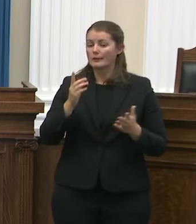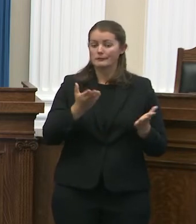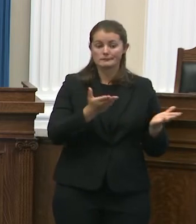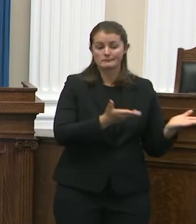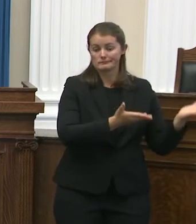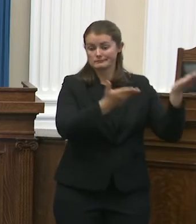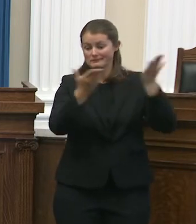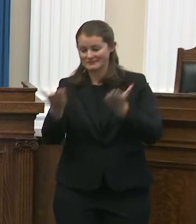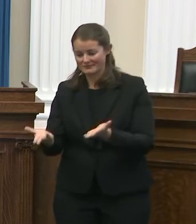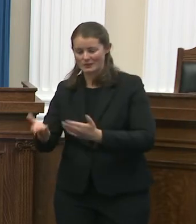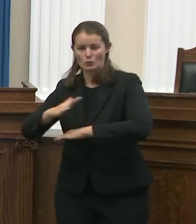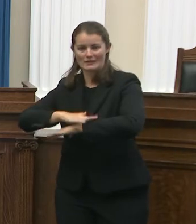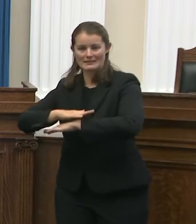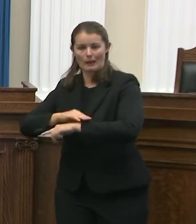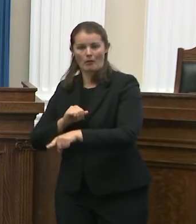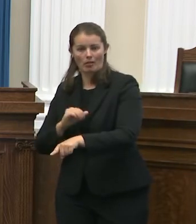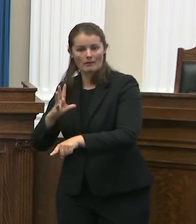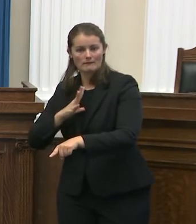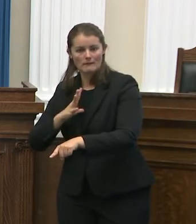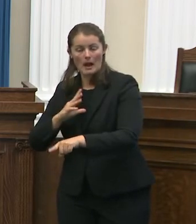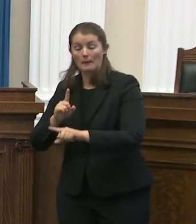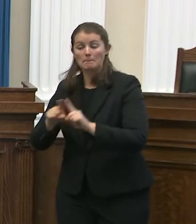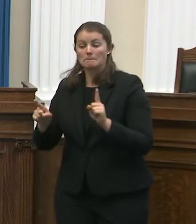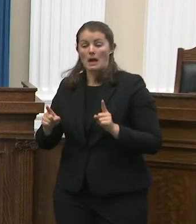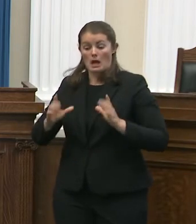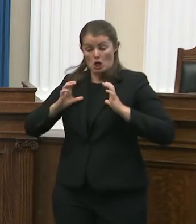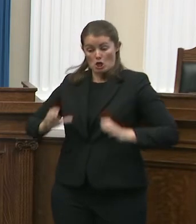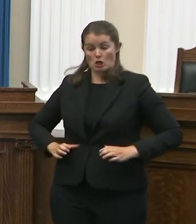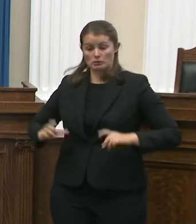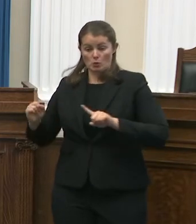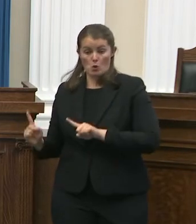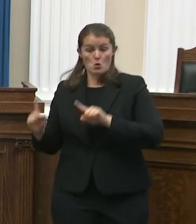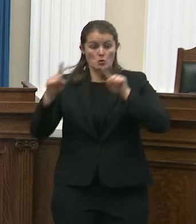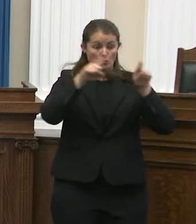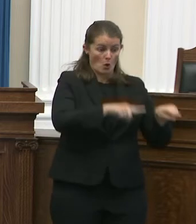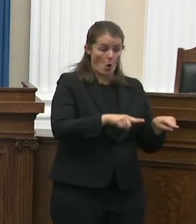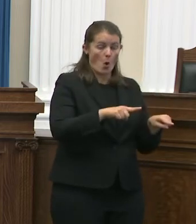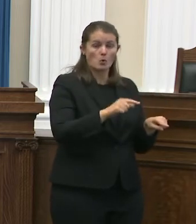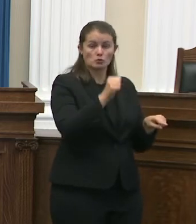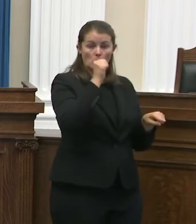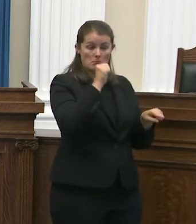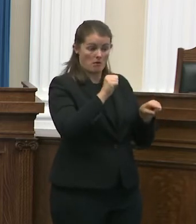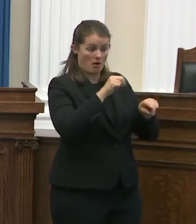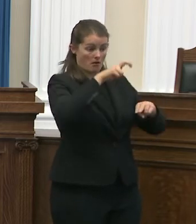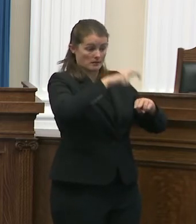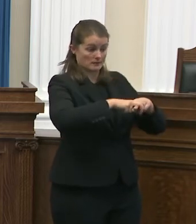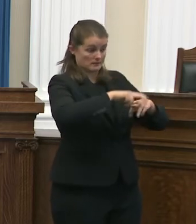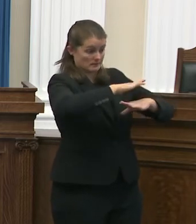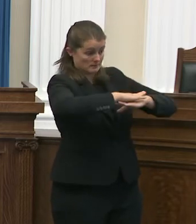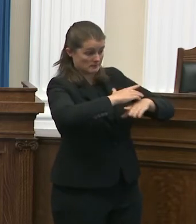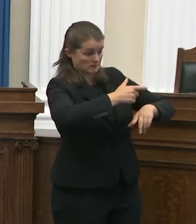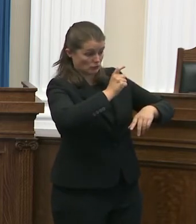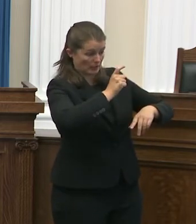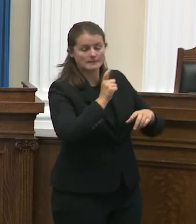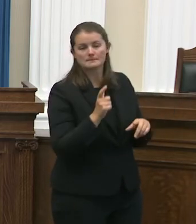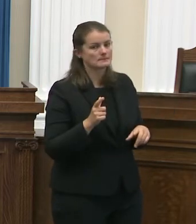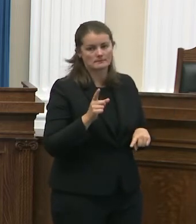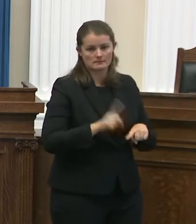takes it to the table, that's okay. But a patron cannot go up to the bar or sit at the physical bar and drink. Governor, can I request that you